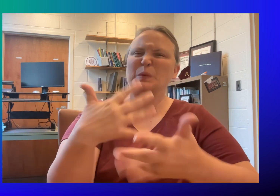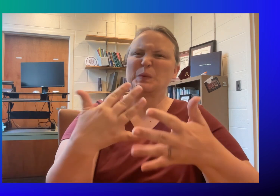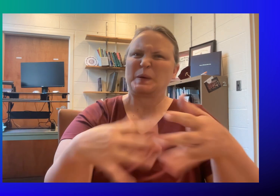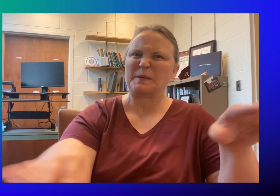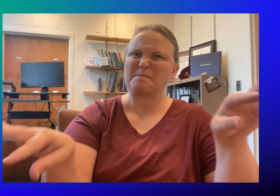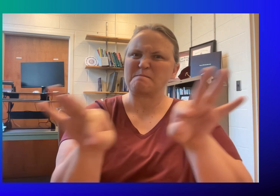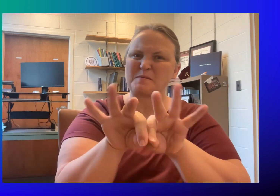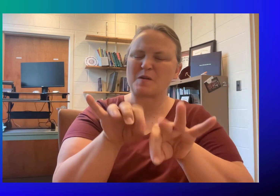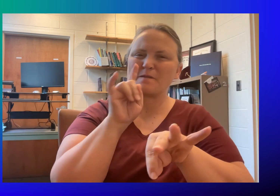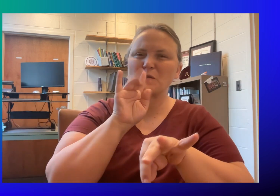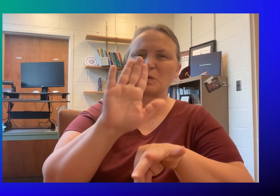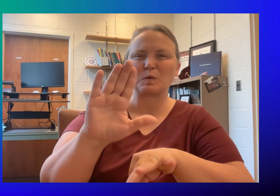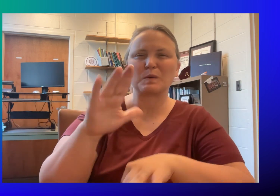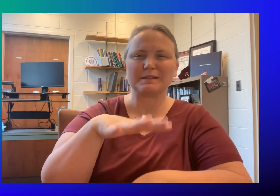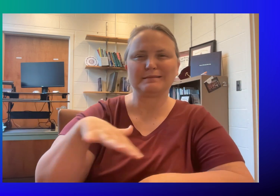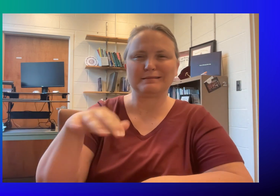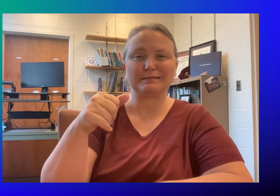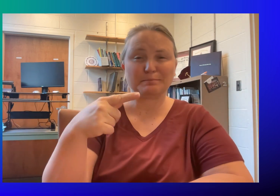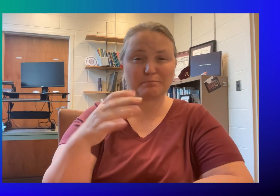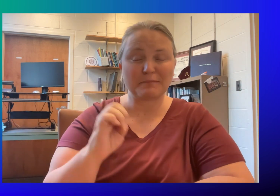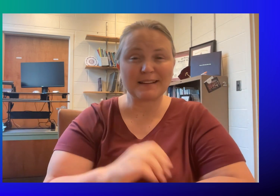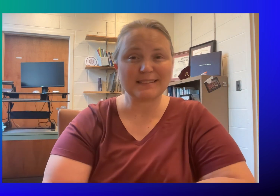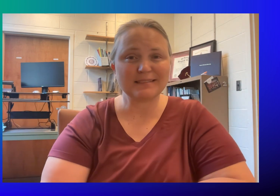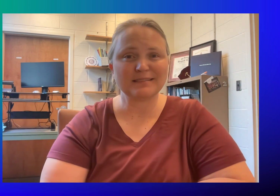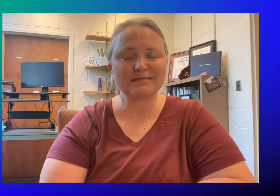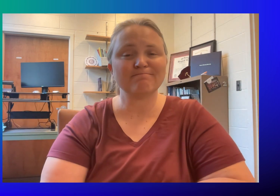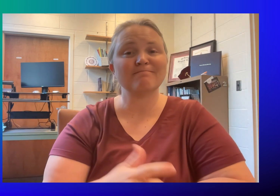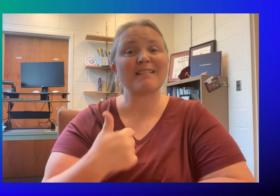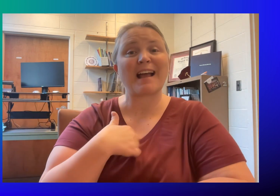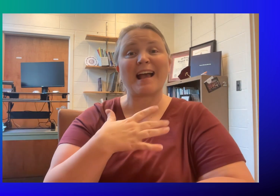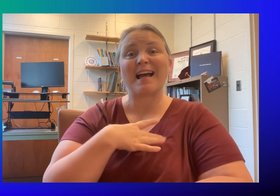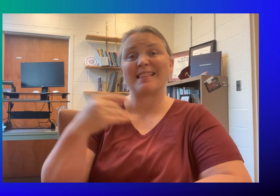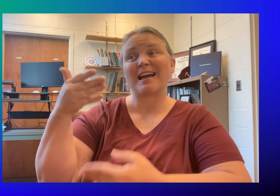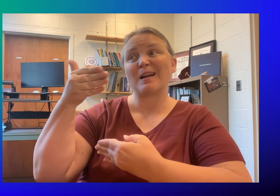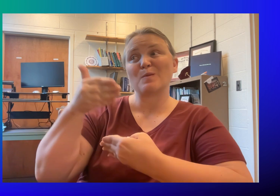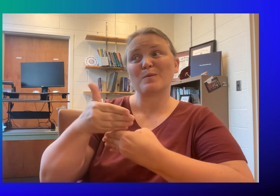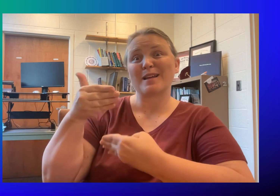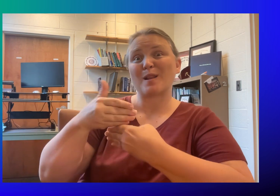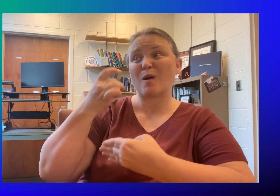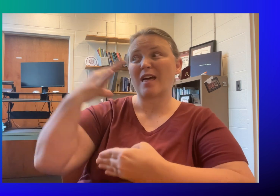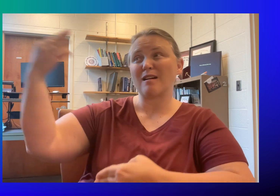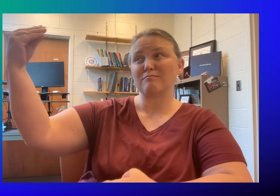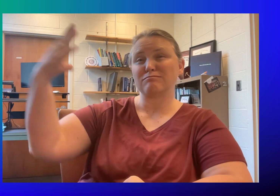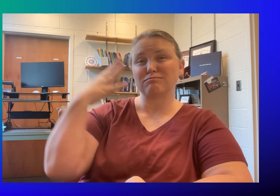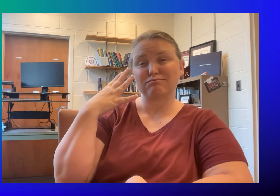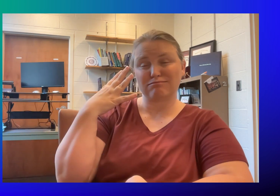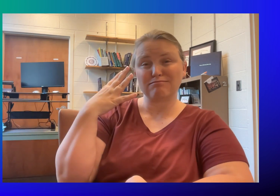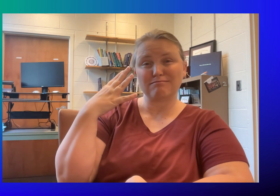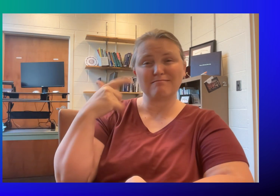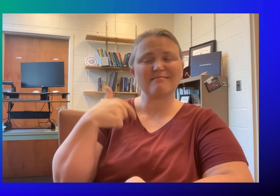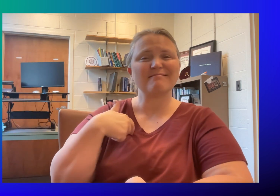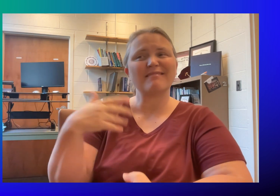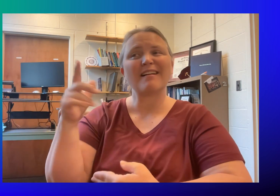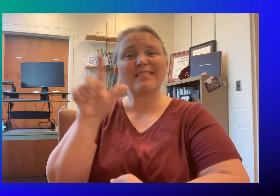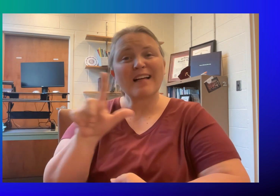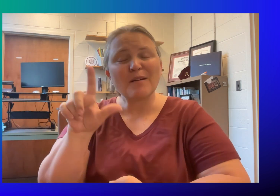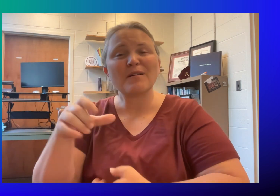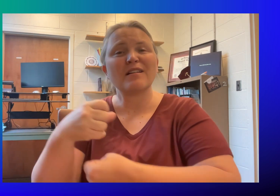Lighting is another important consideration for how you set up your space. I really like natural lighting. That's why when I go to the library or the